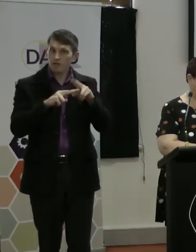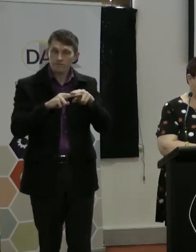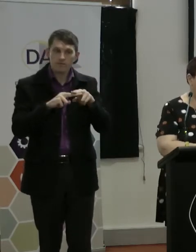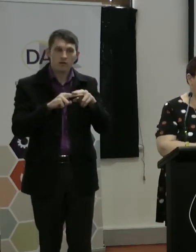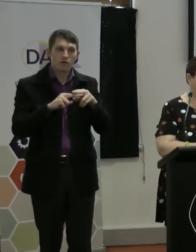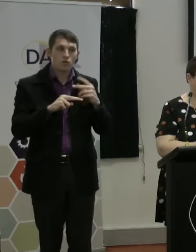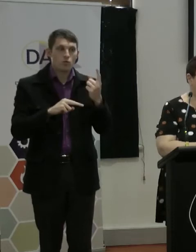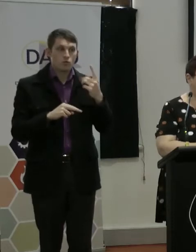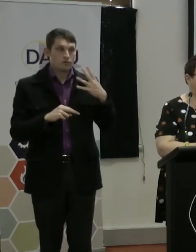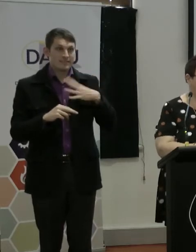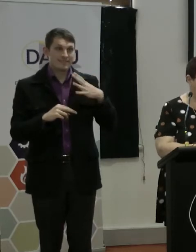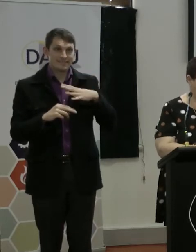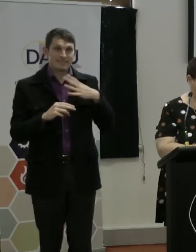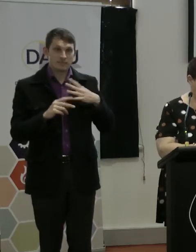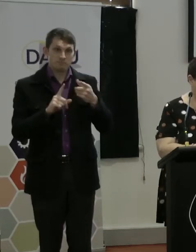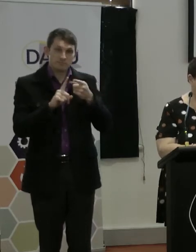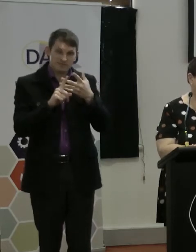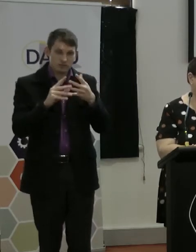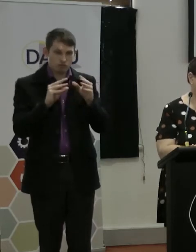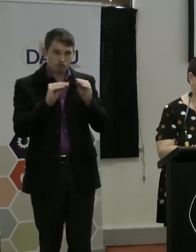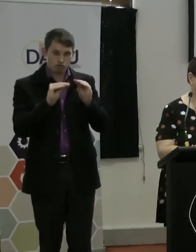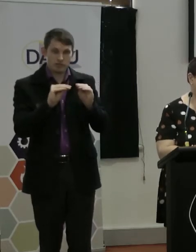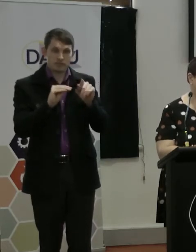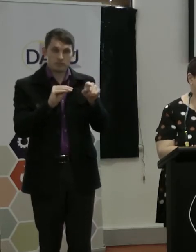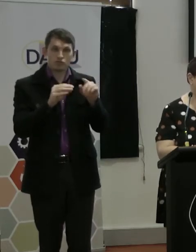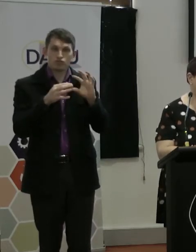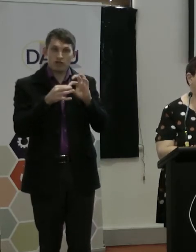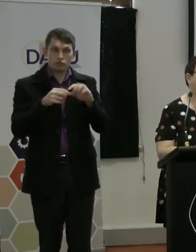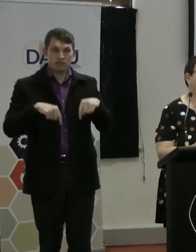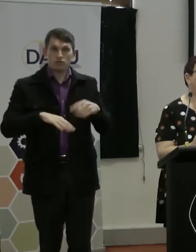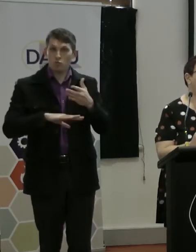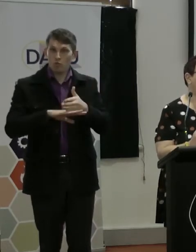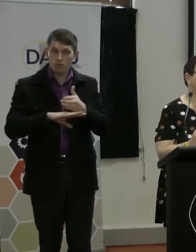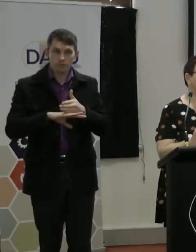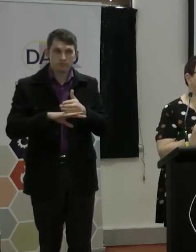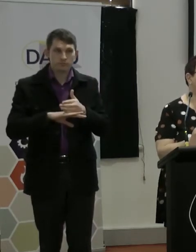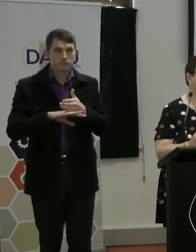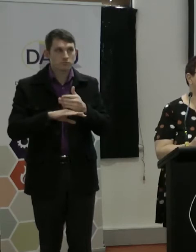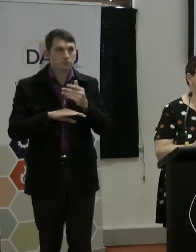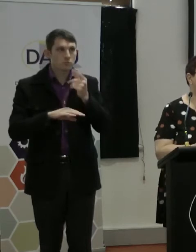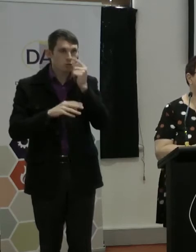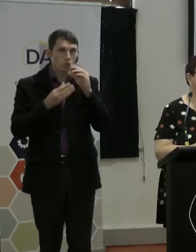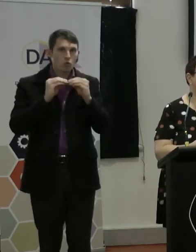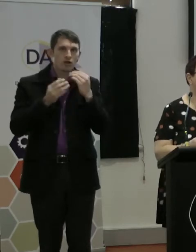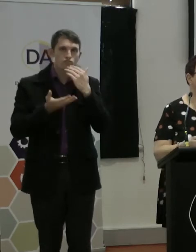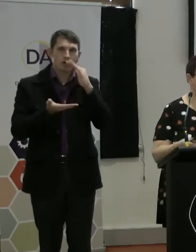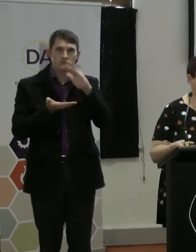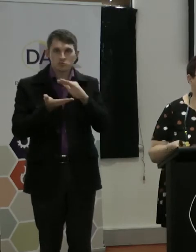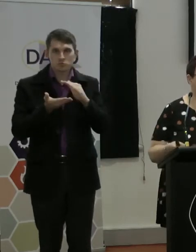that required particular training in relation to this work, that could be negotiated.